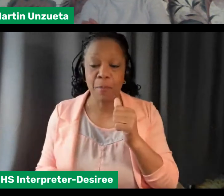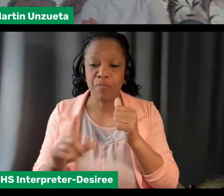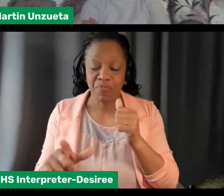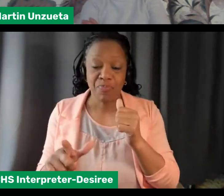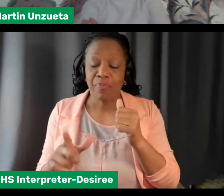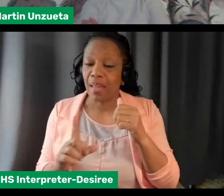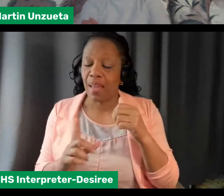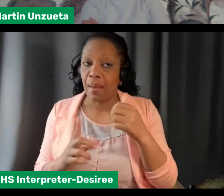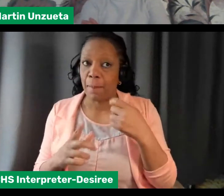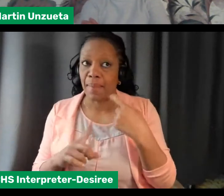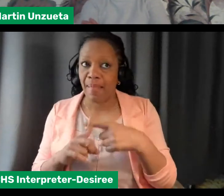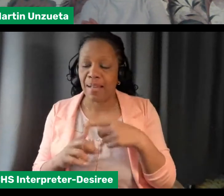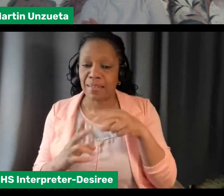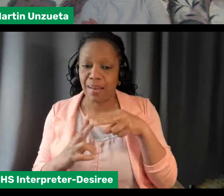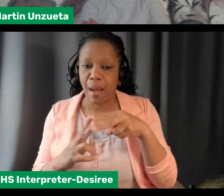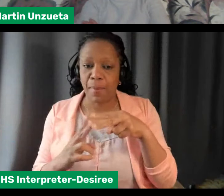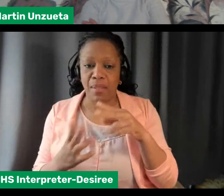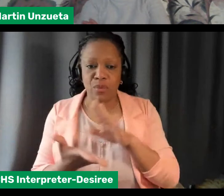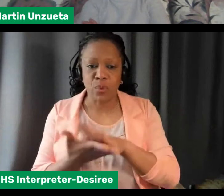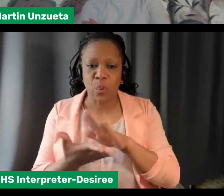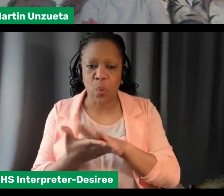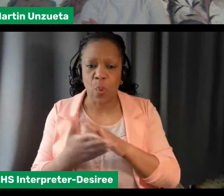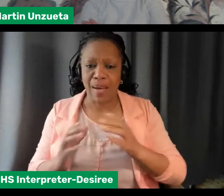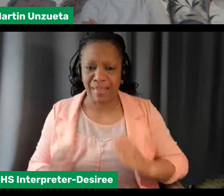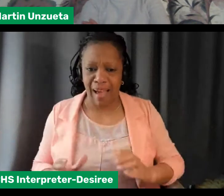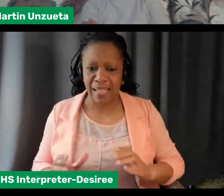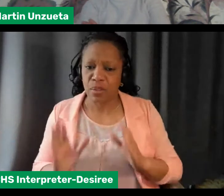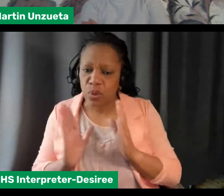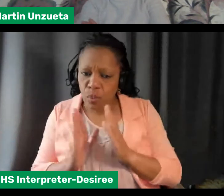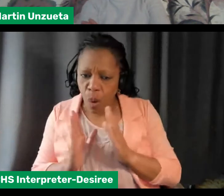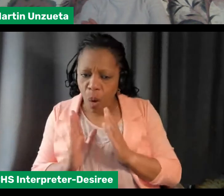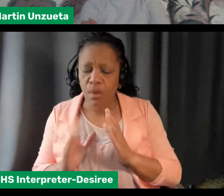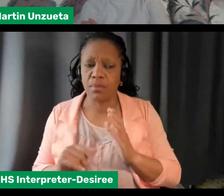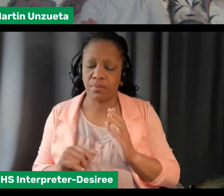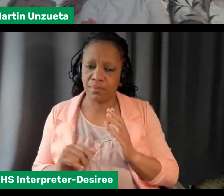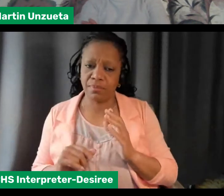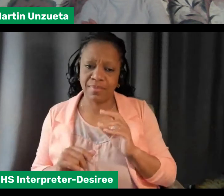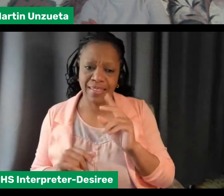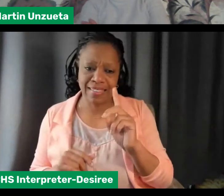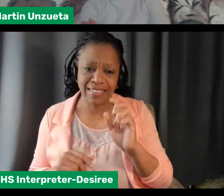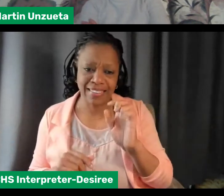smaller. This daycare, it's a network of daycare,